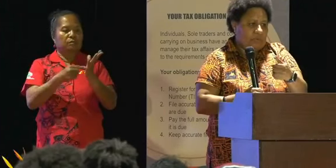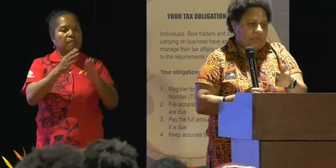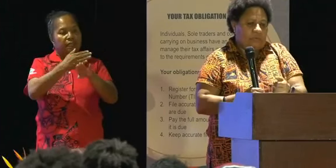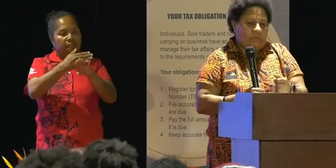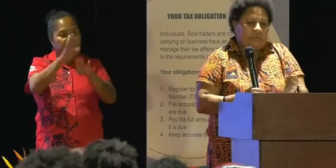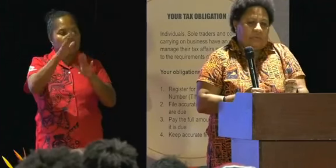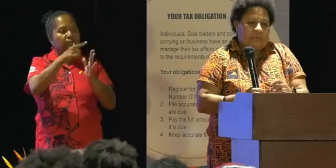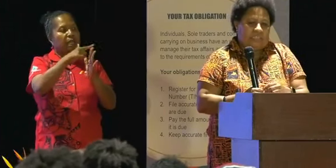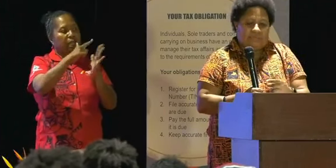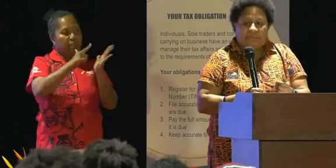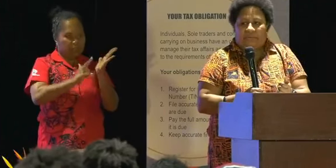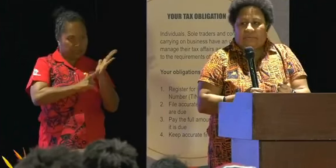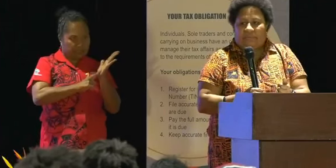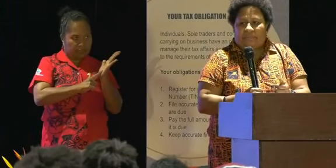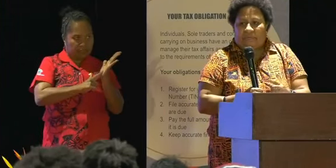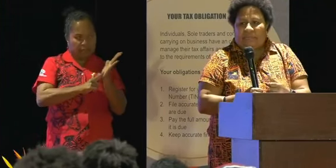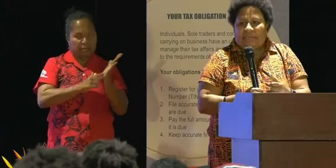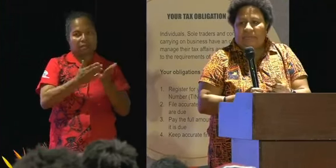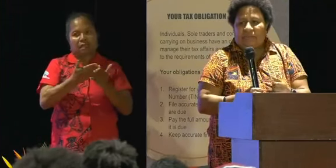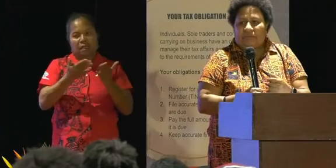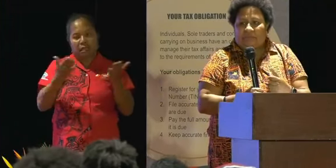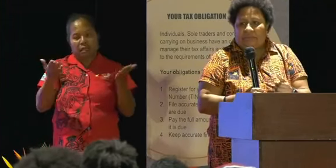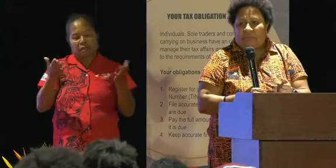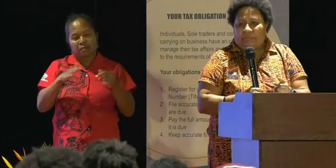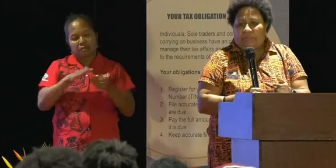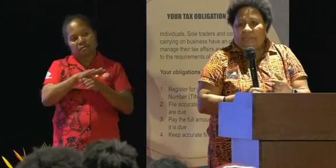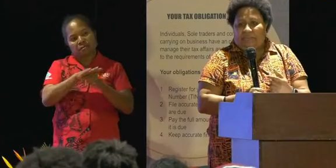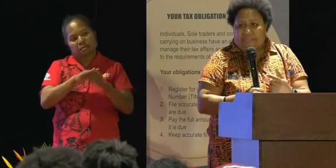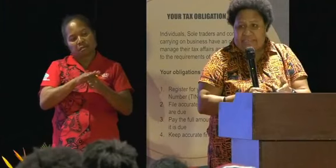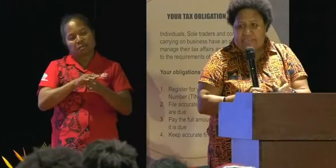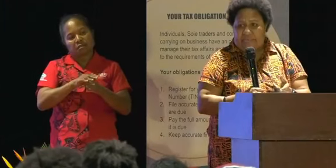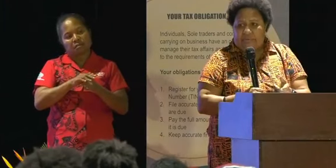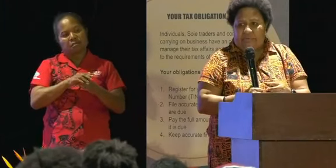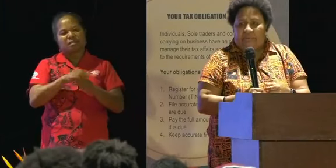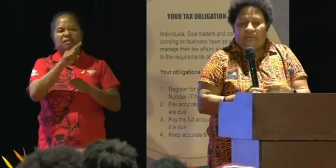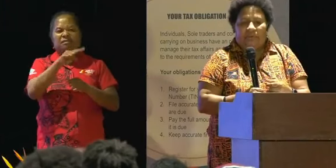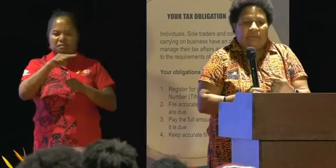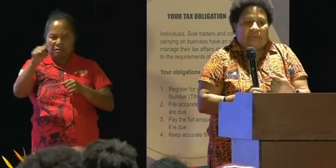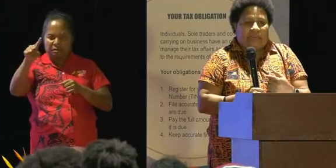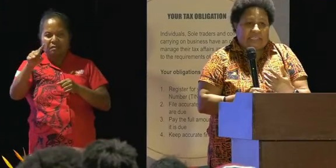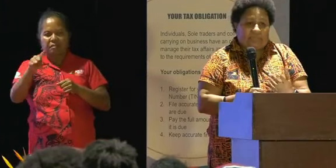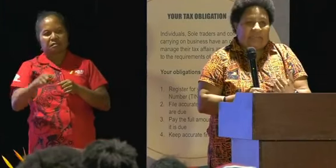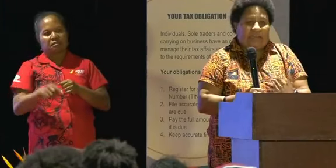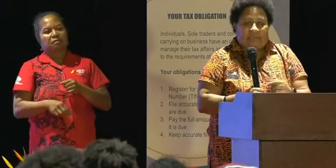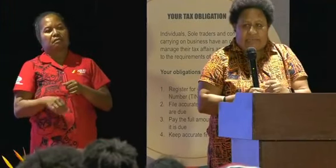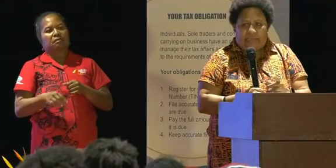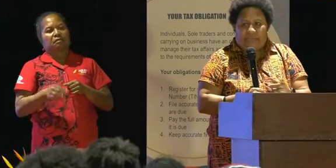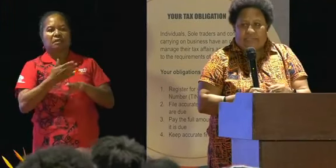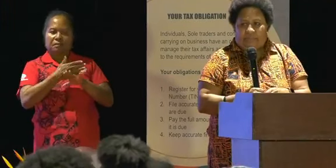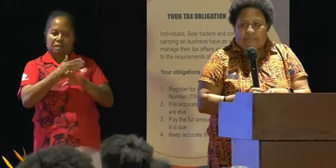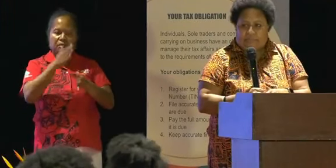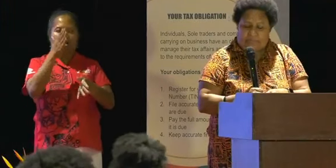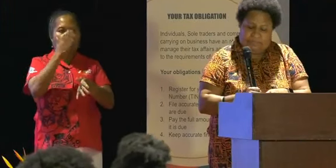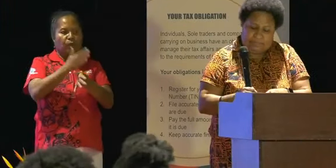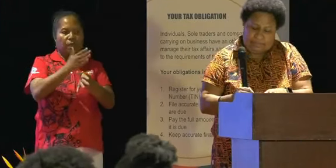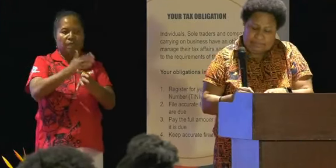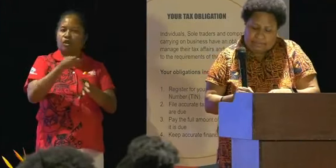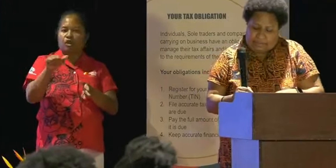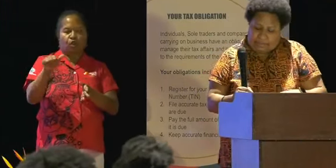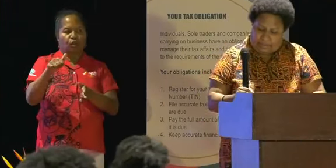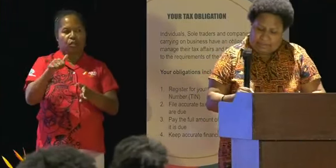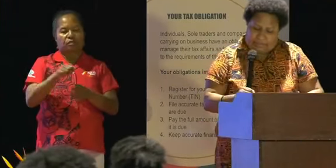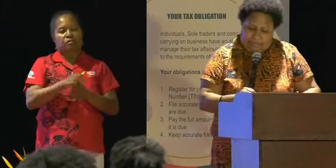lo certificate of compliance lo confirming whether I'm valid or I expired or kind of stuff.